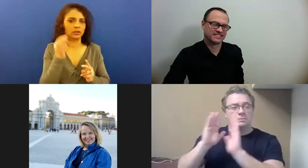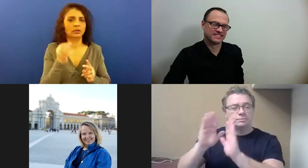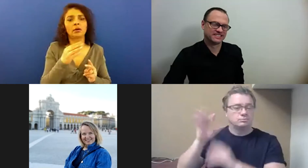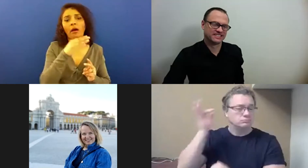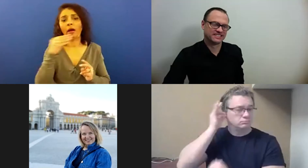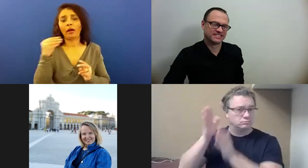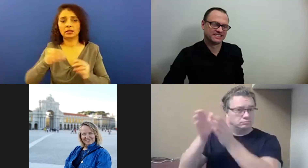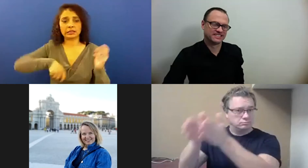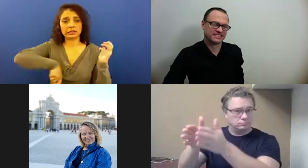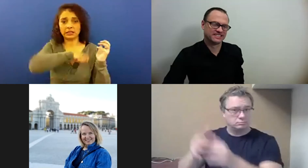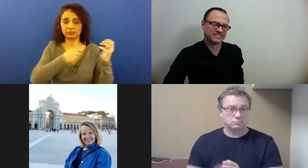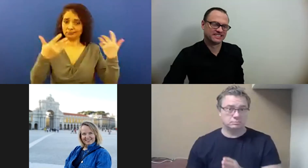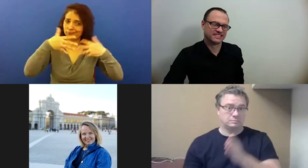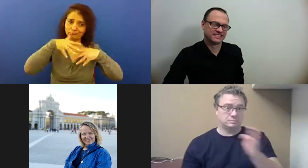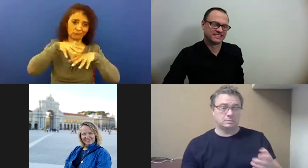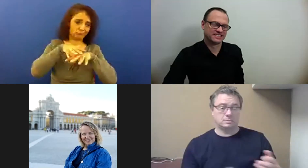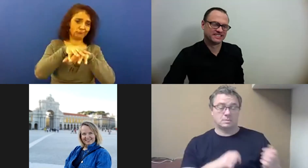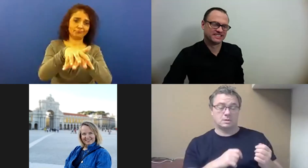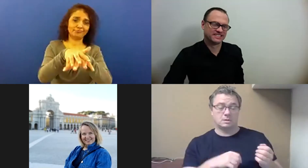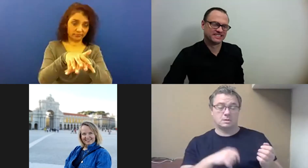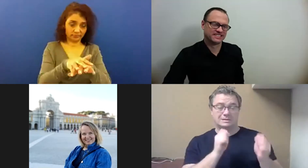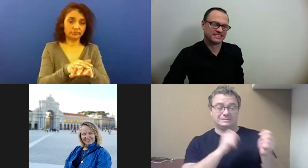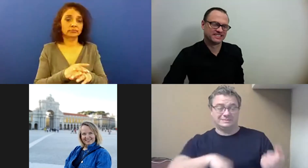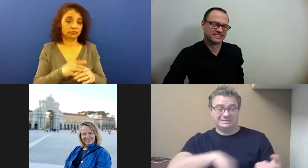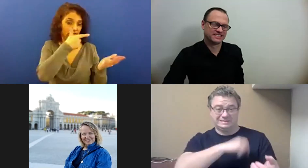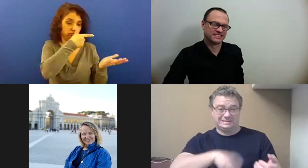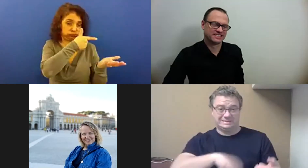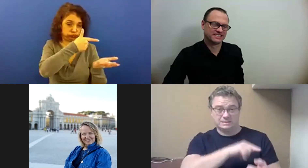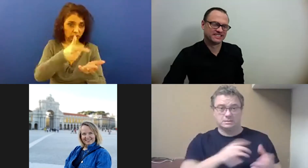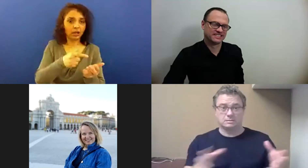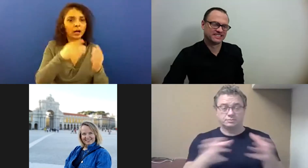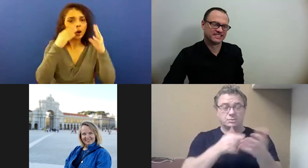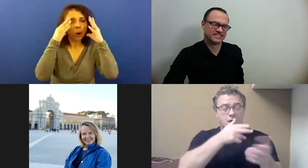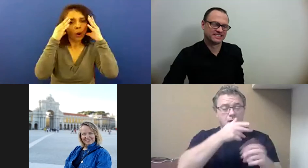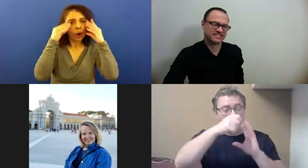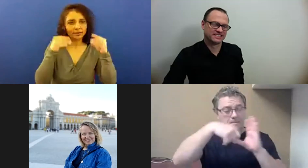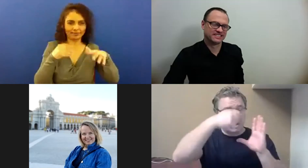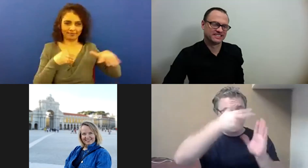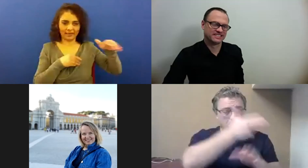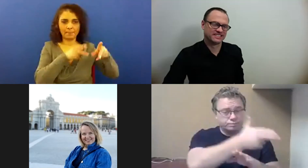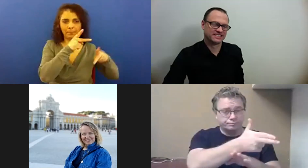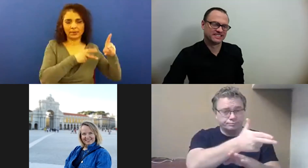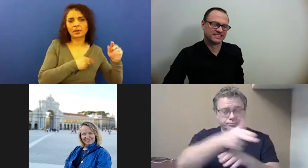Who filmed 320 Roma people and Sinti people.